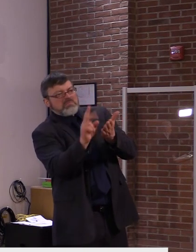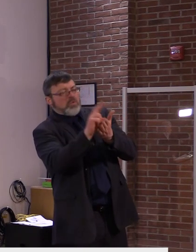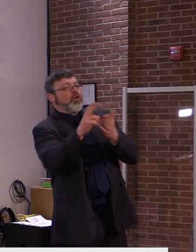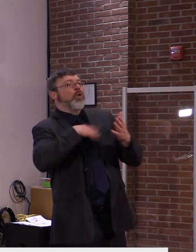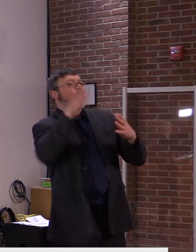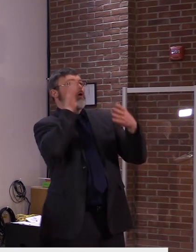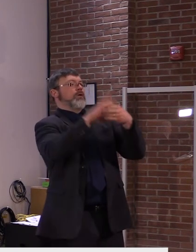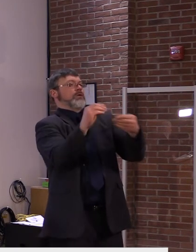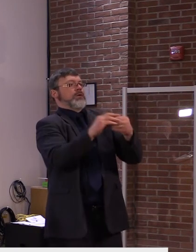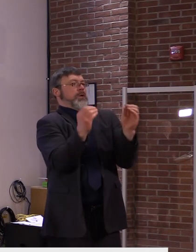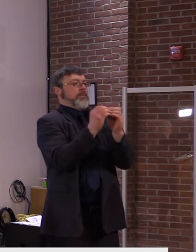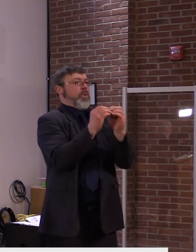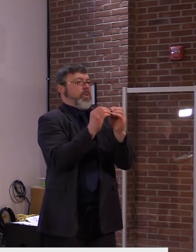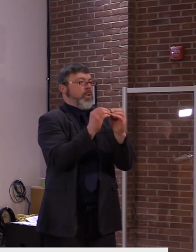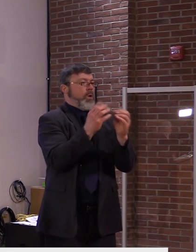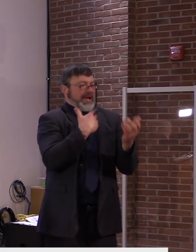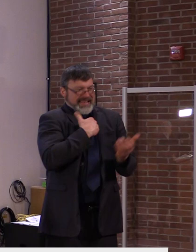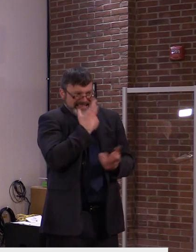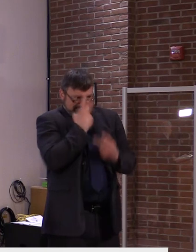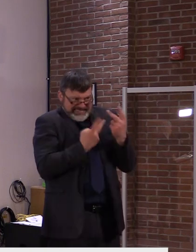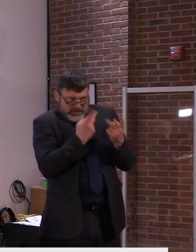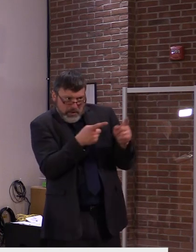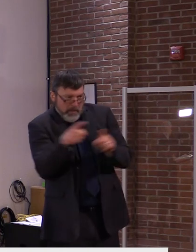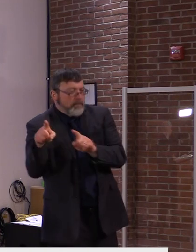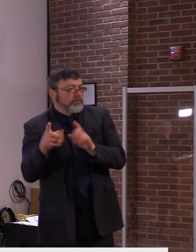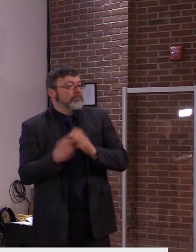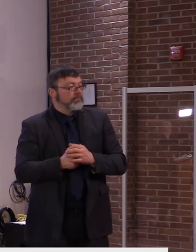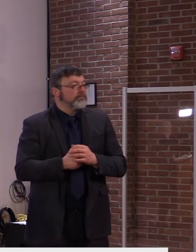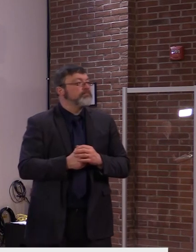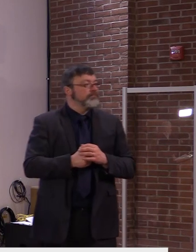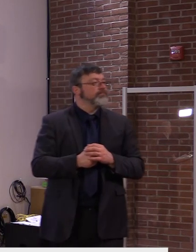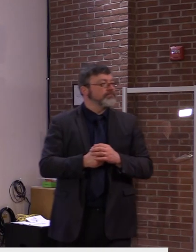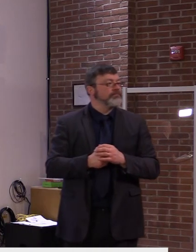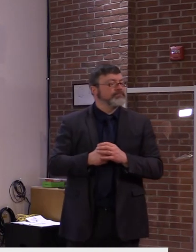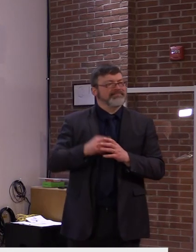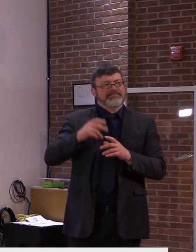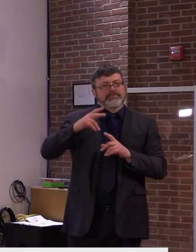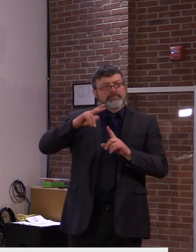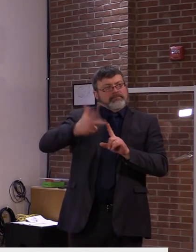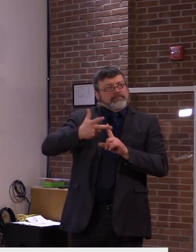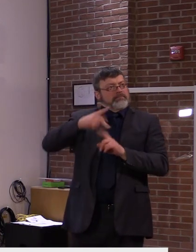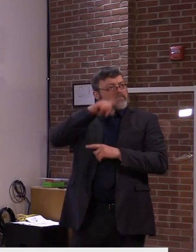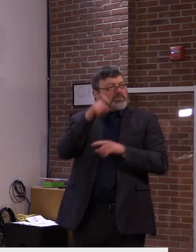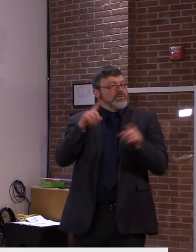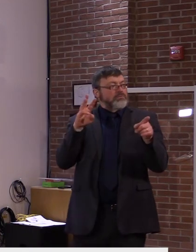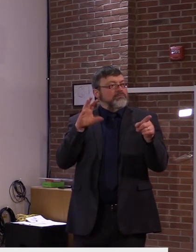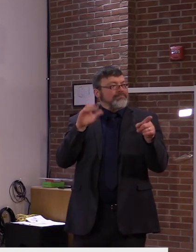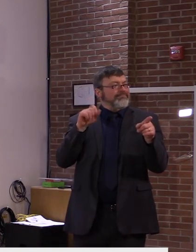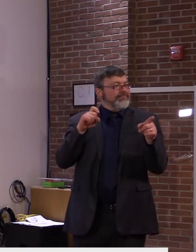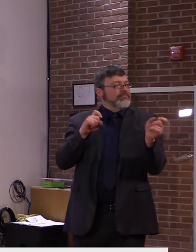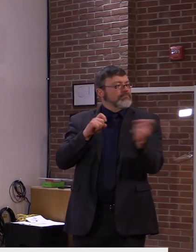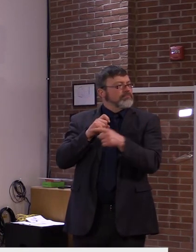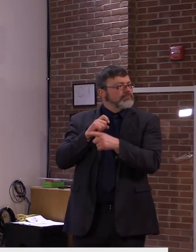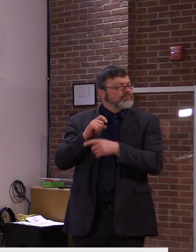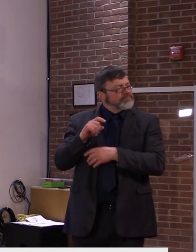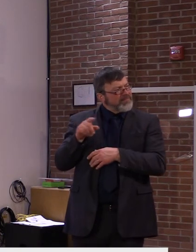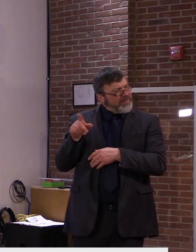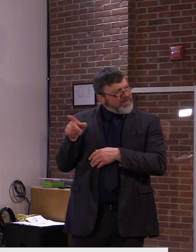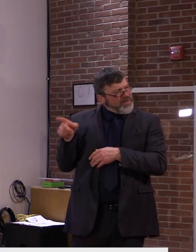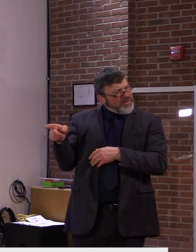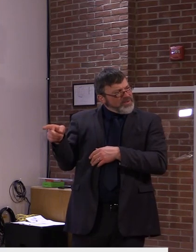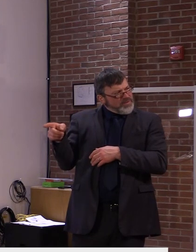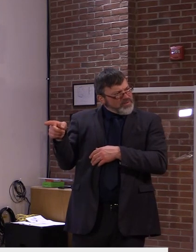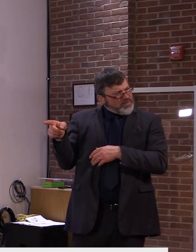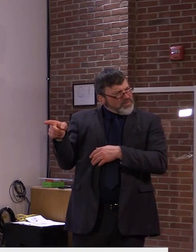follow-up to that. You mentioned phase six, which is going to be the phase after 18 to 65 with